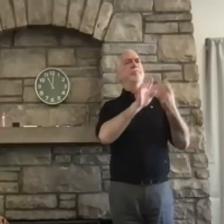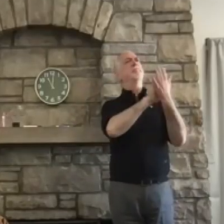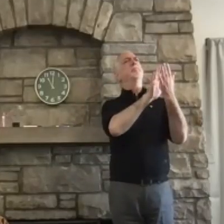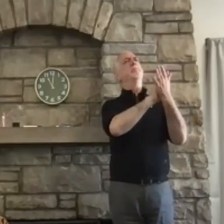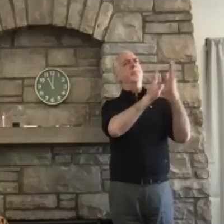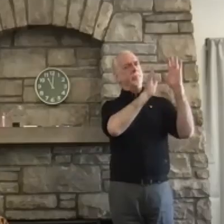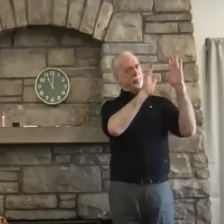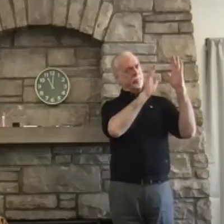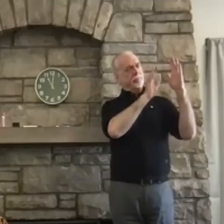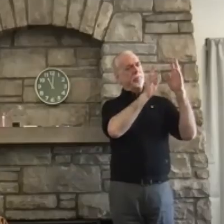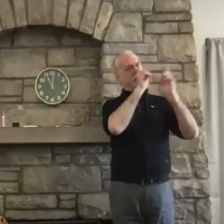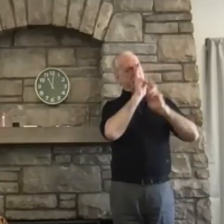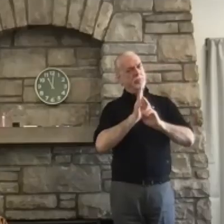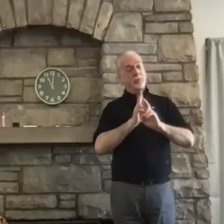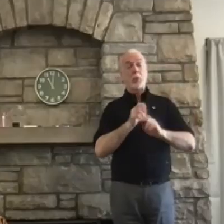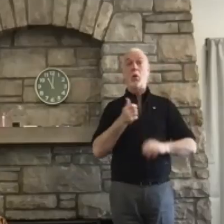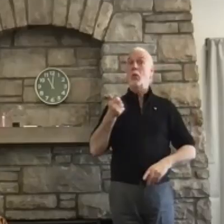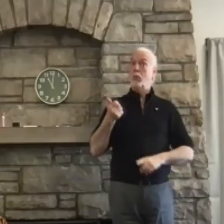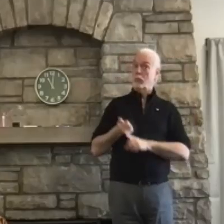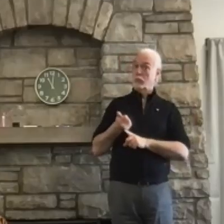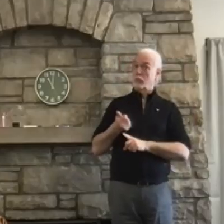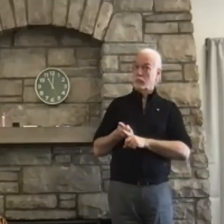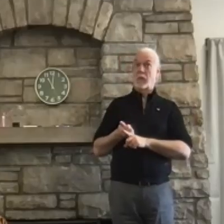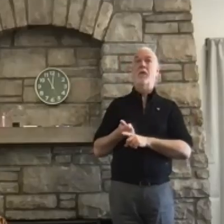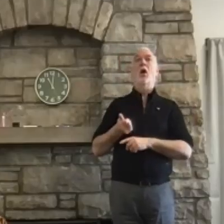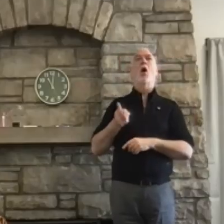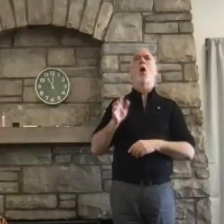gave speeches around the world.